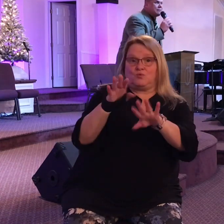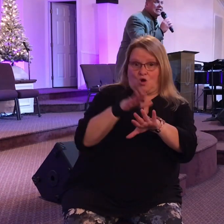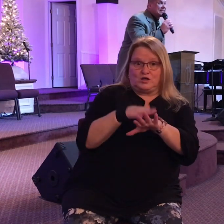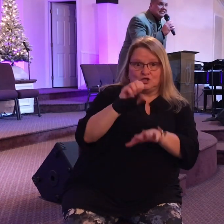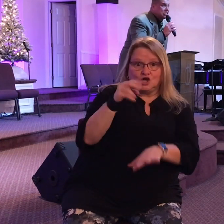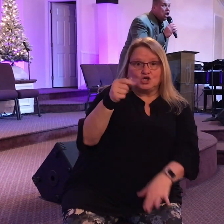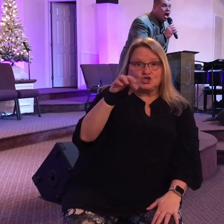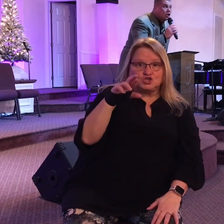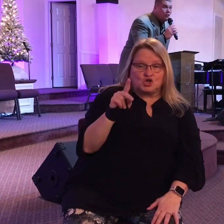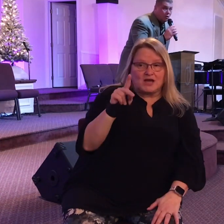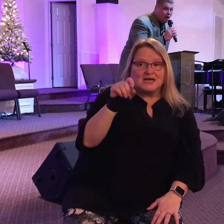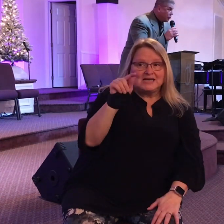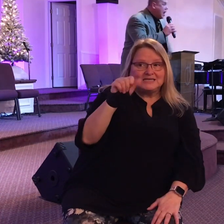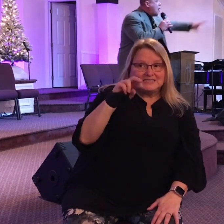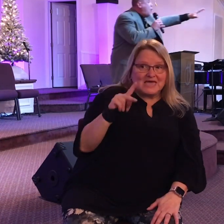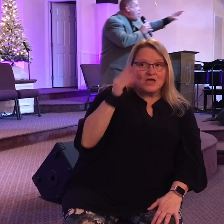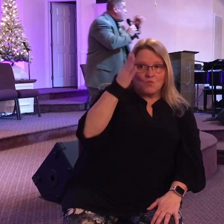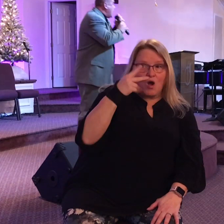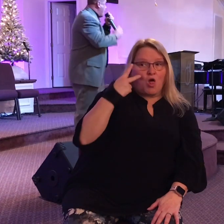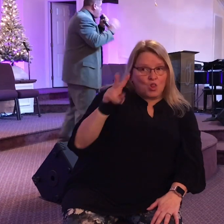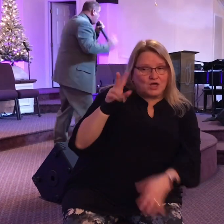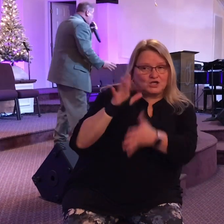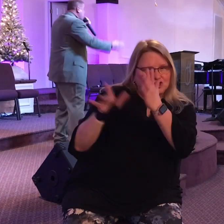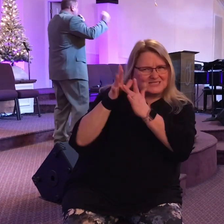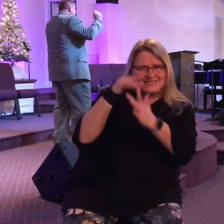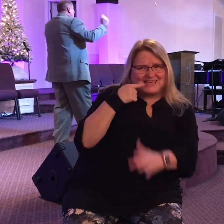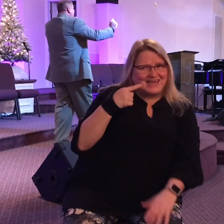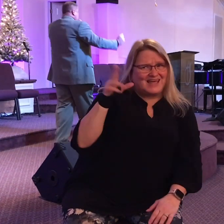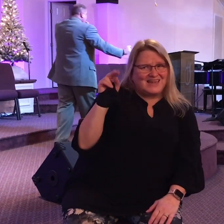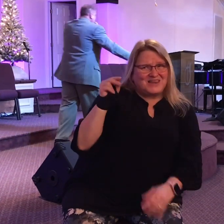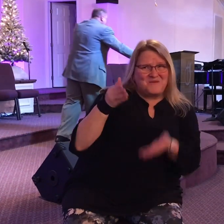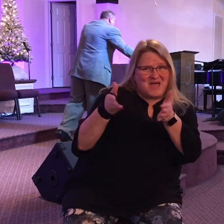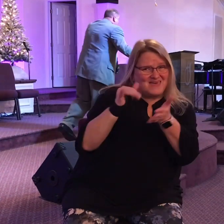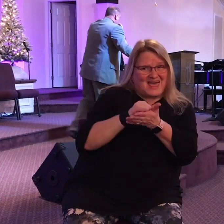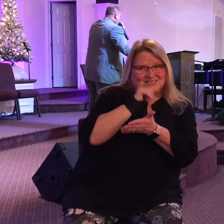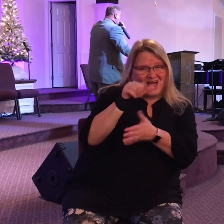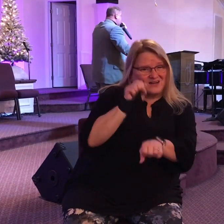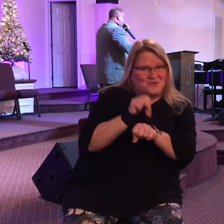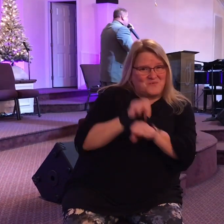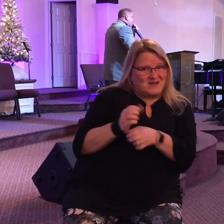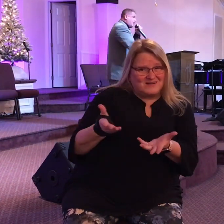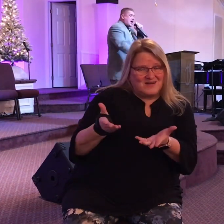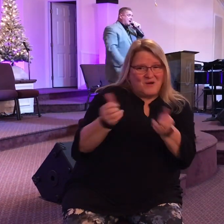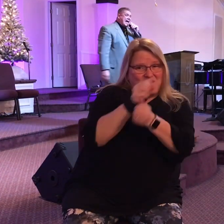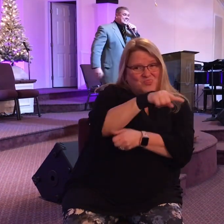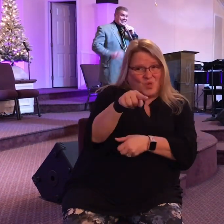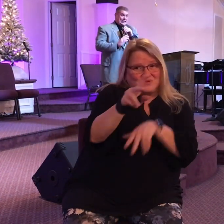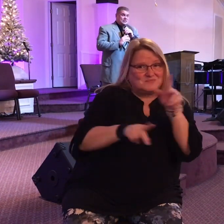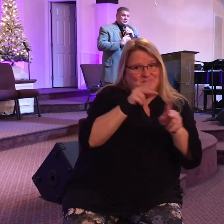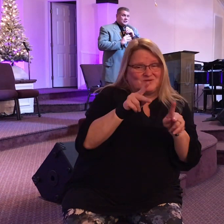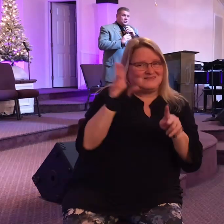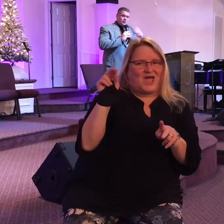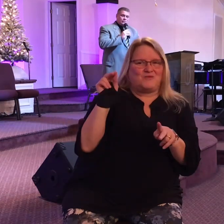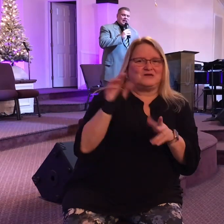They look at him and say, this is not going to work. Not one of those intelligent entrepreneurs would have the